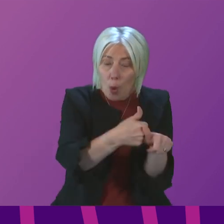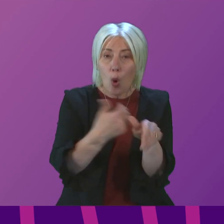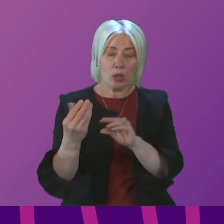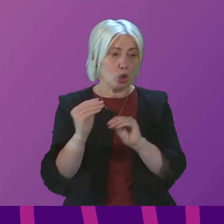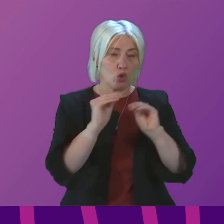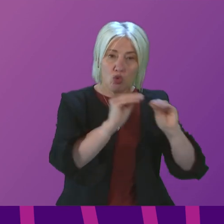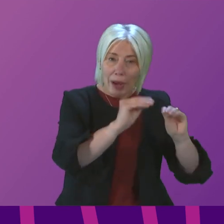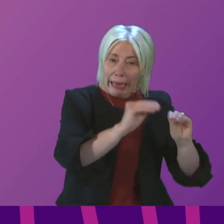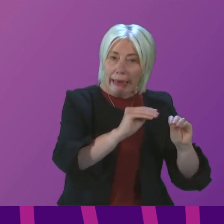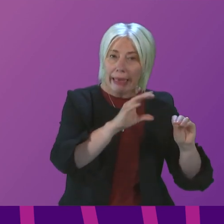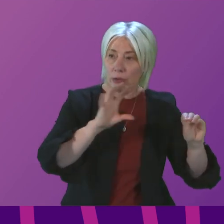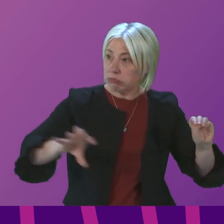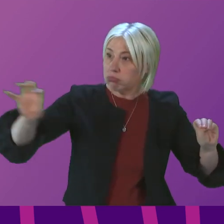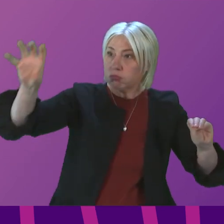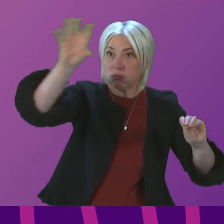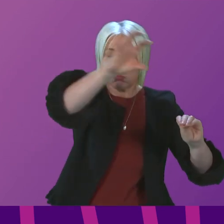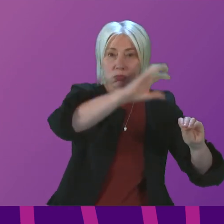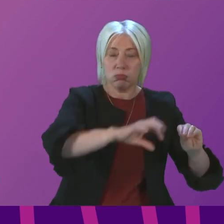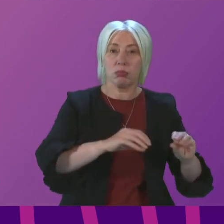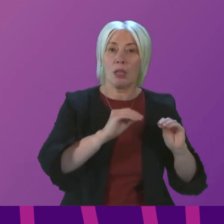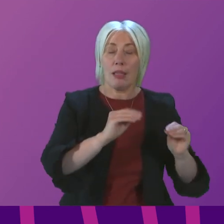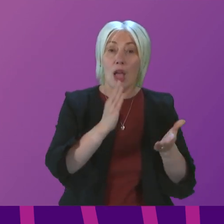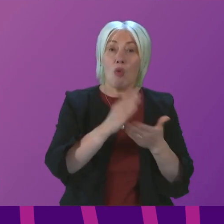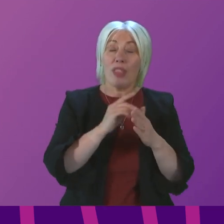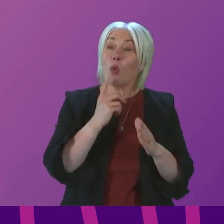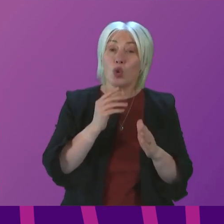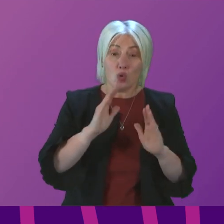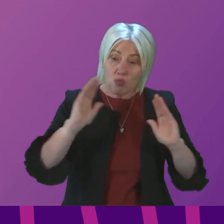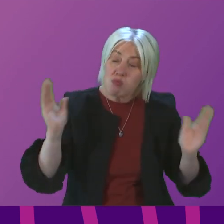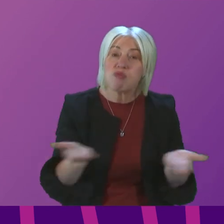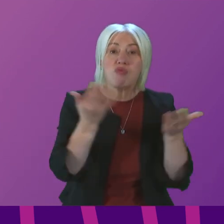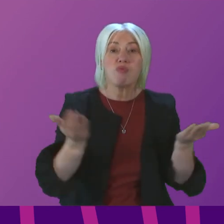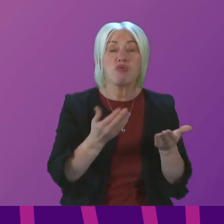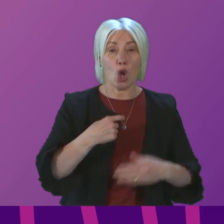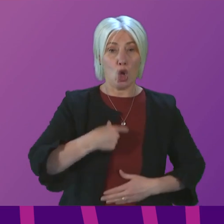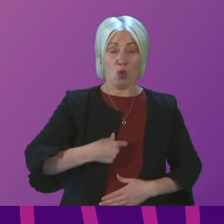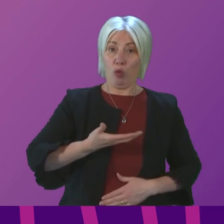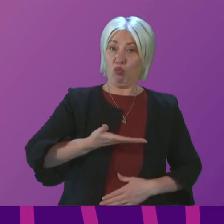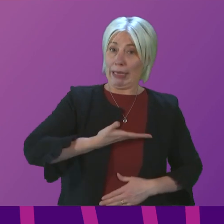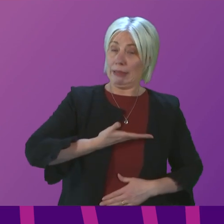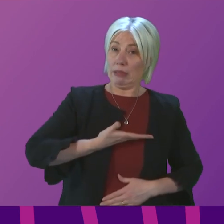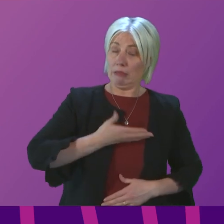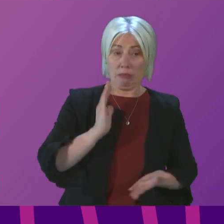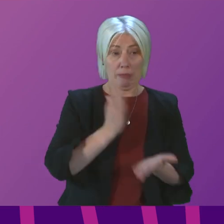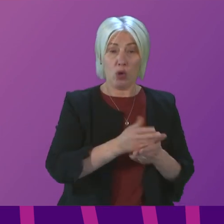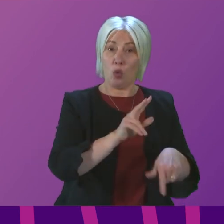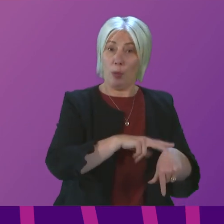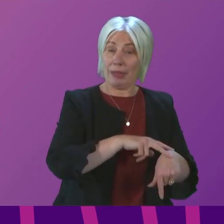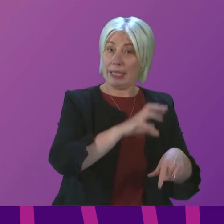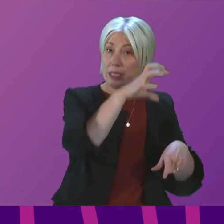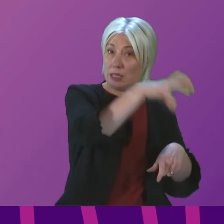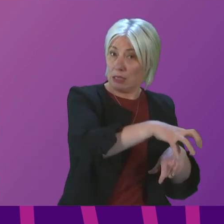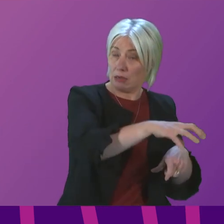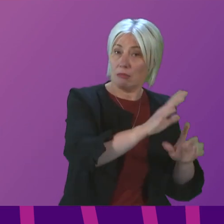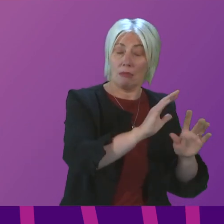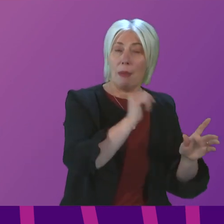to police forces in other parts of the world, it is about enhancing human rights and ensuring that police forces in parts of the world where that has